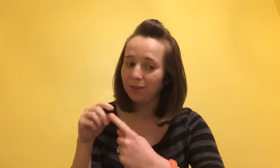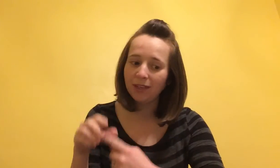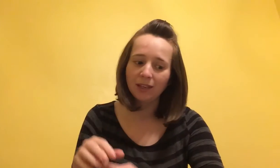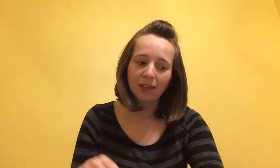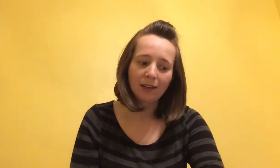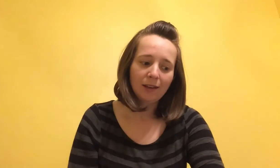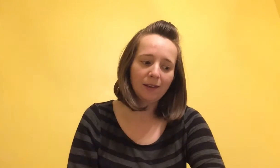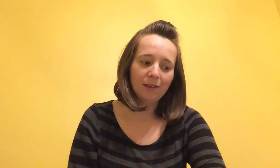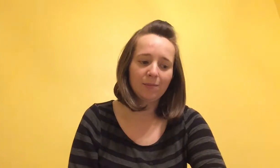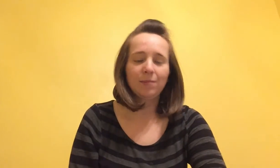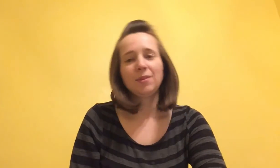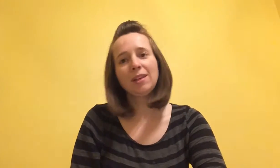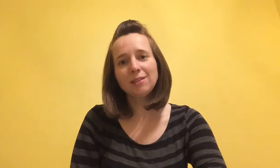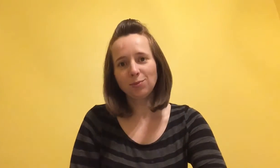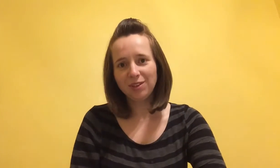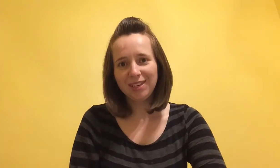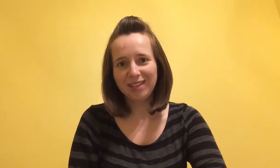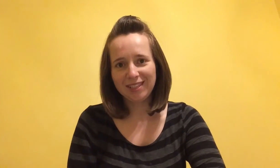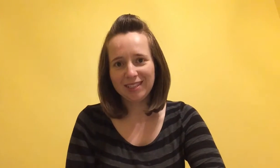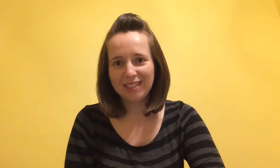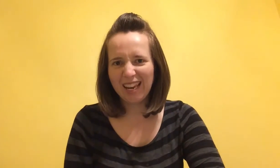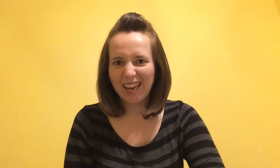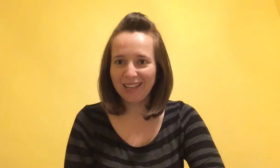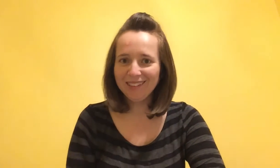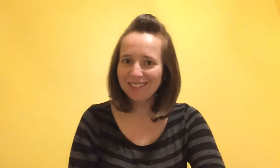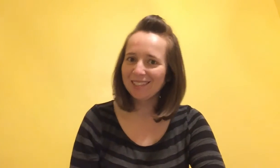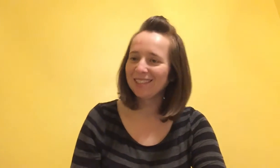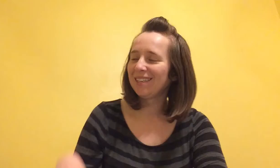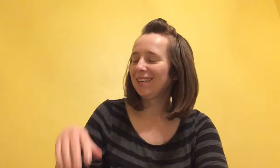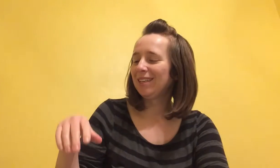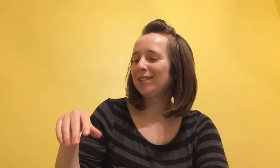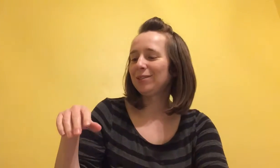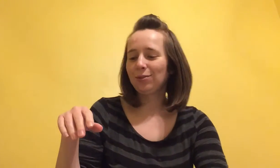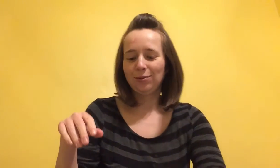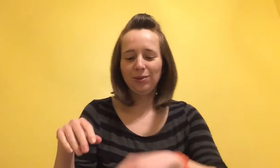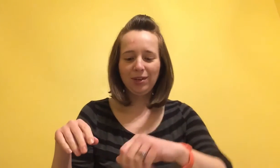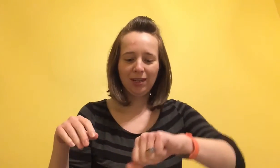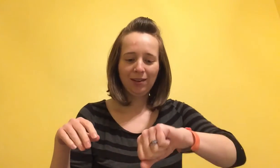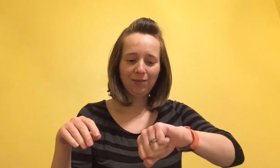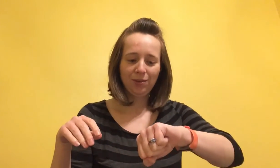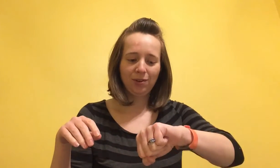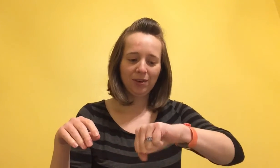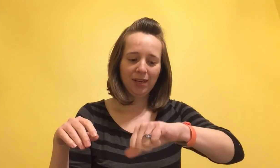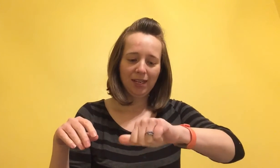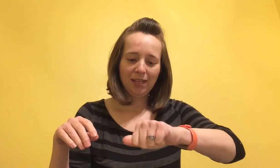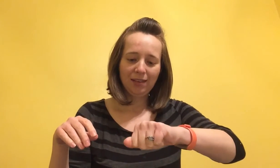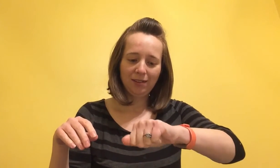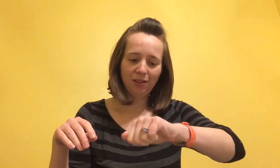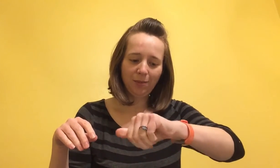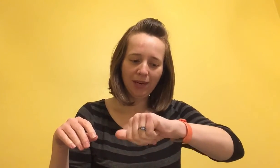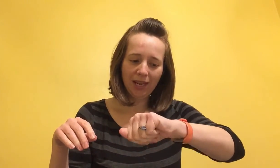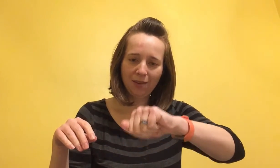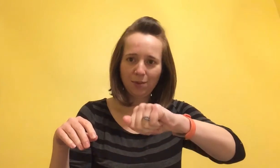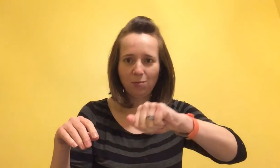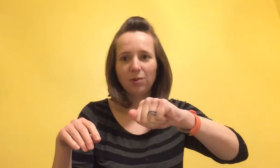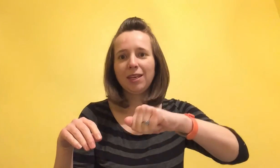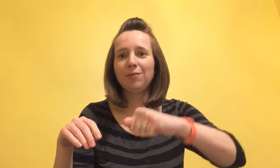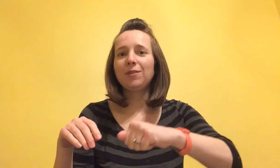specific. Next one is ant. So you're going to have your non-dominant hand be more like a fist